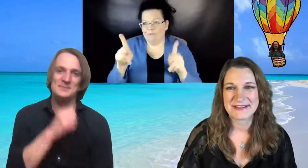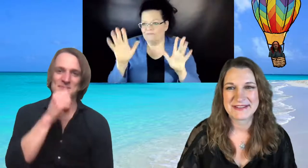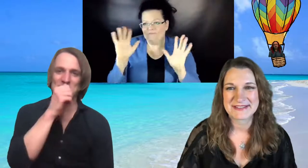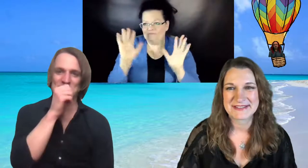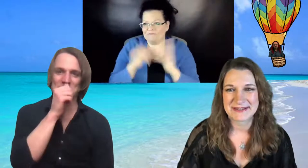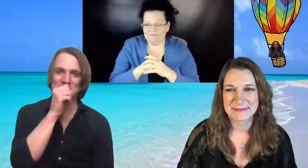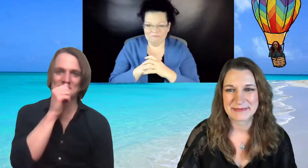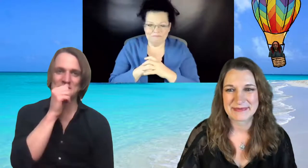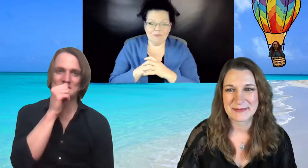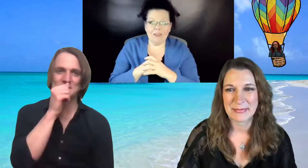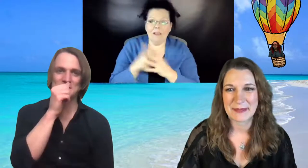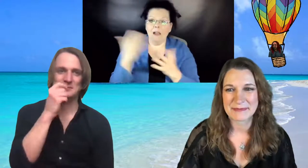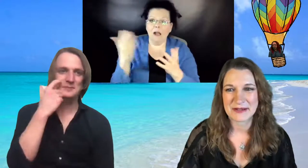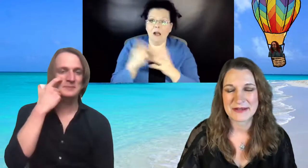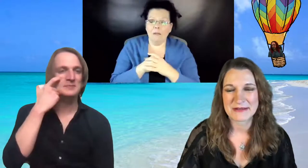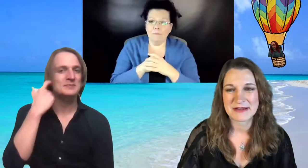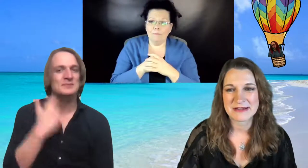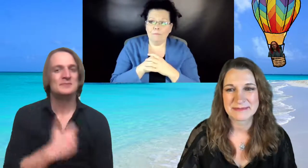Let's see.